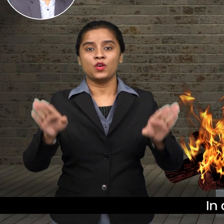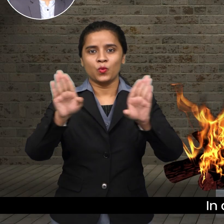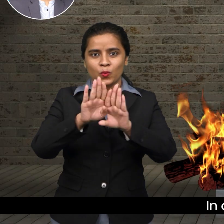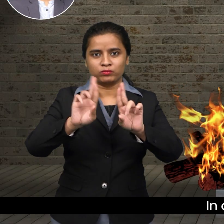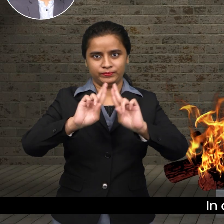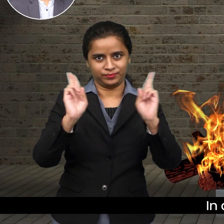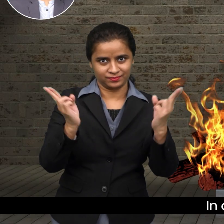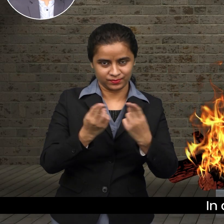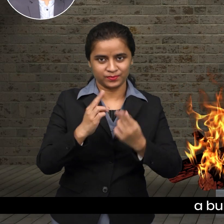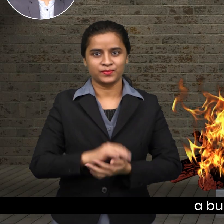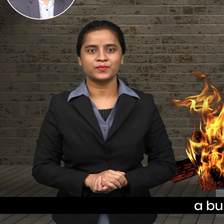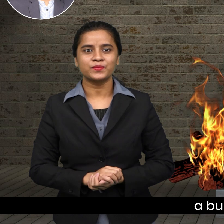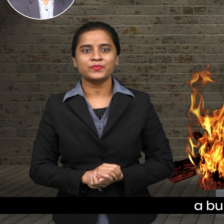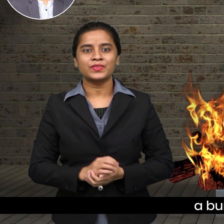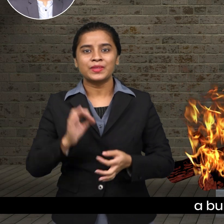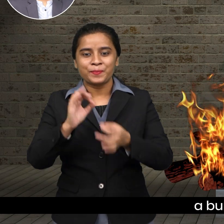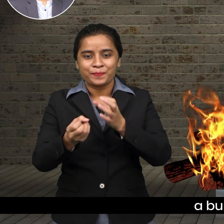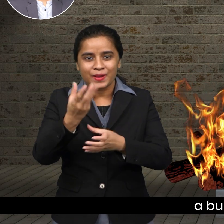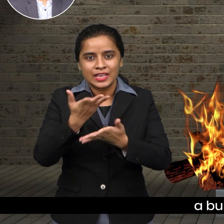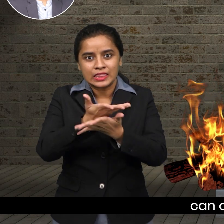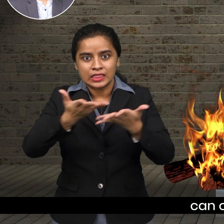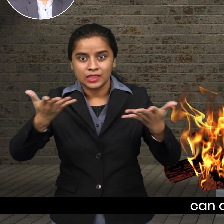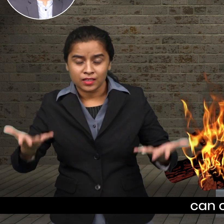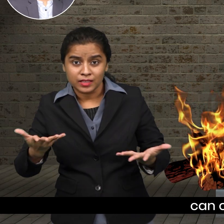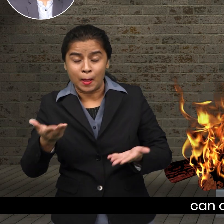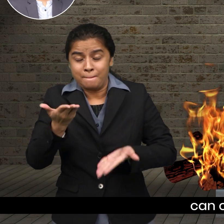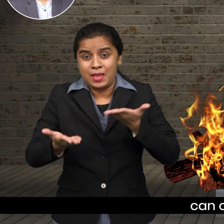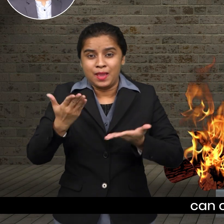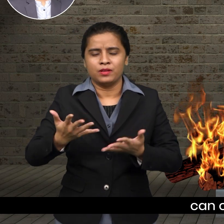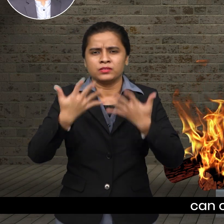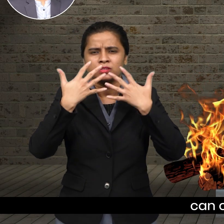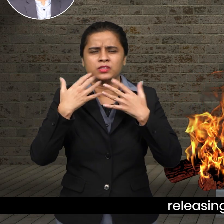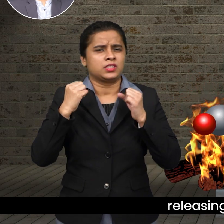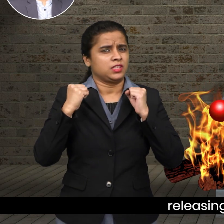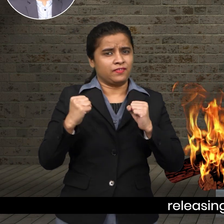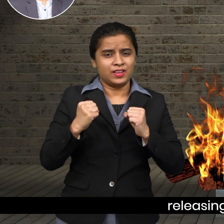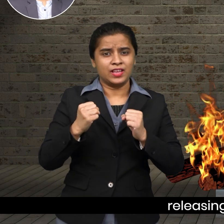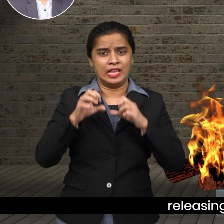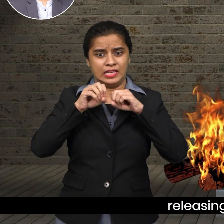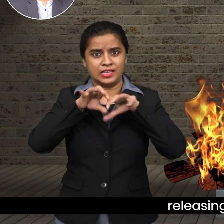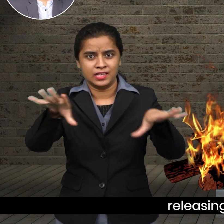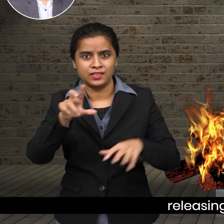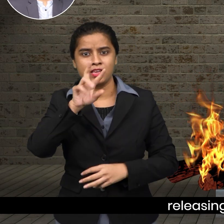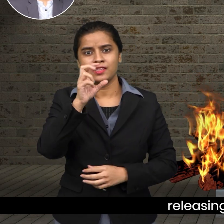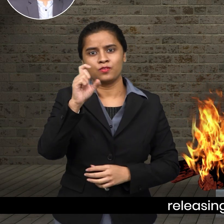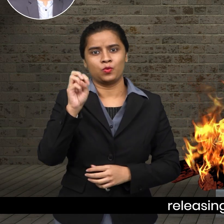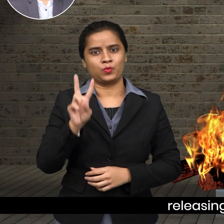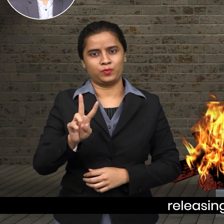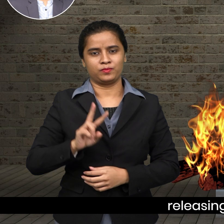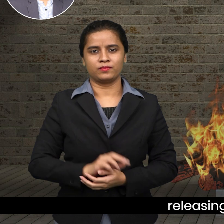In a closed room, a burning substance can cause suffocation, releasing the carbon